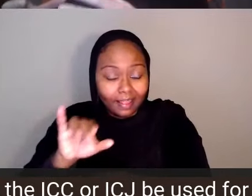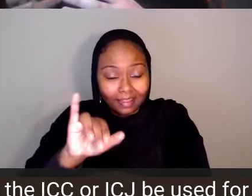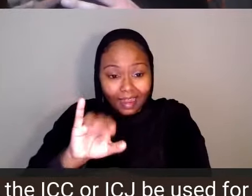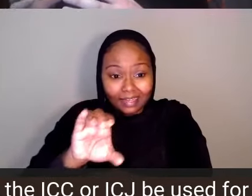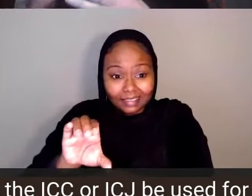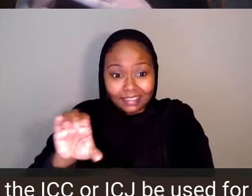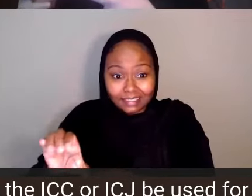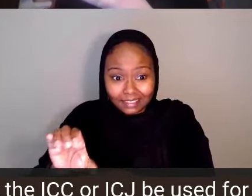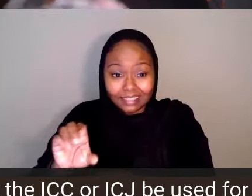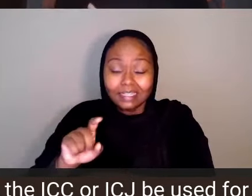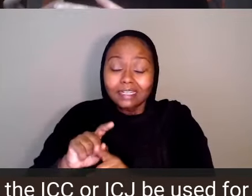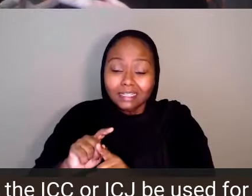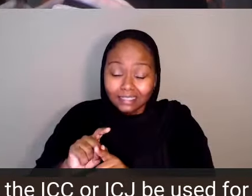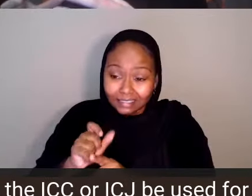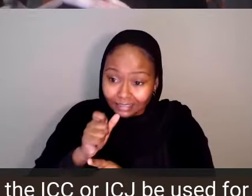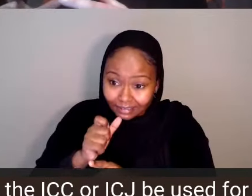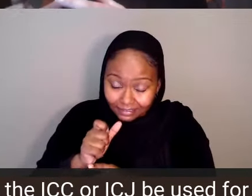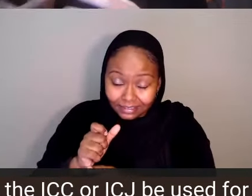those